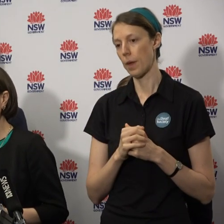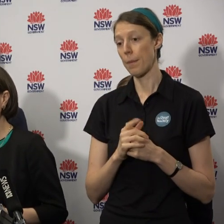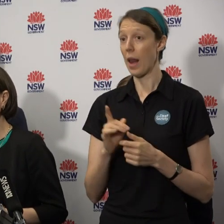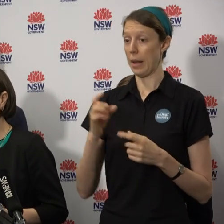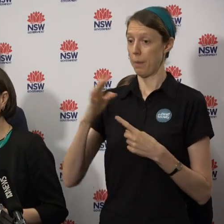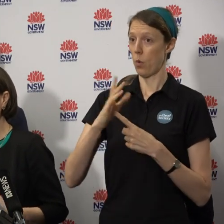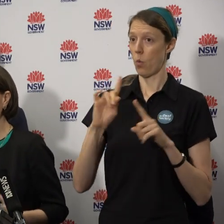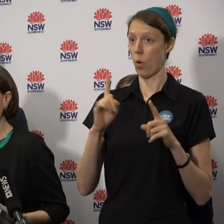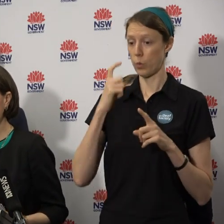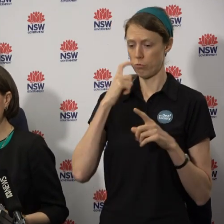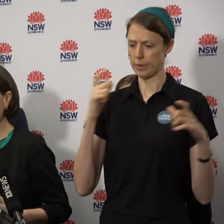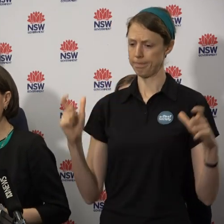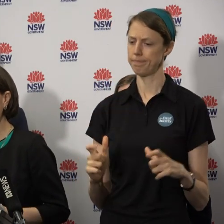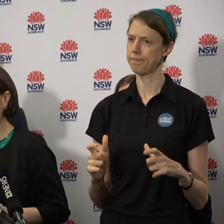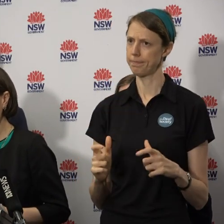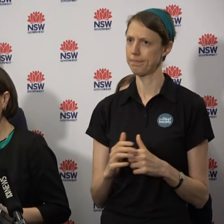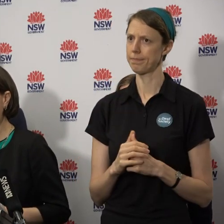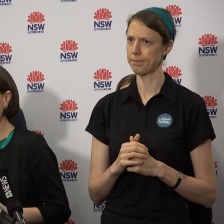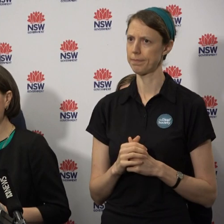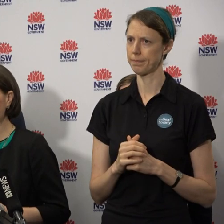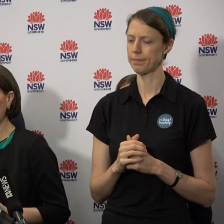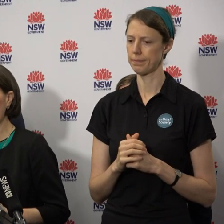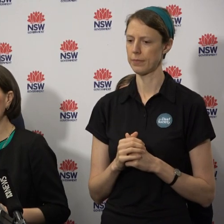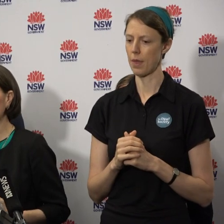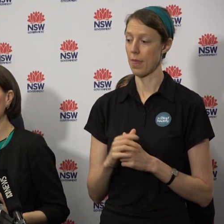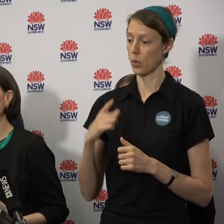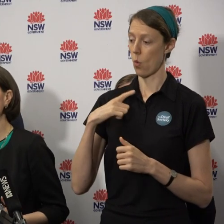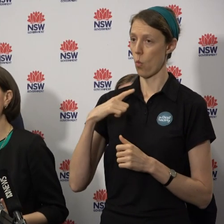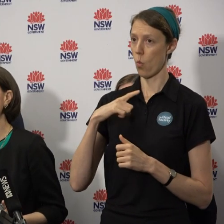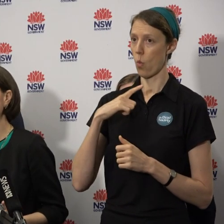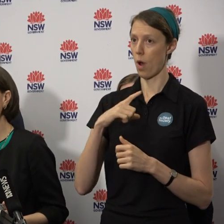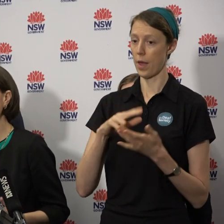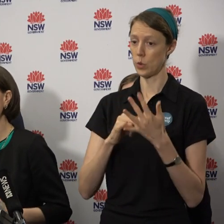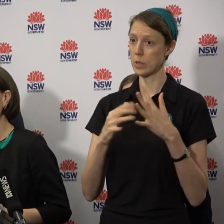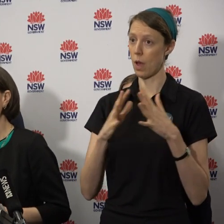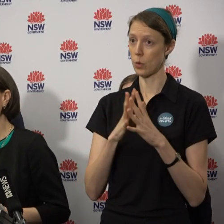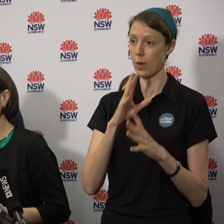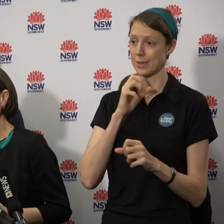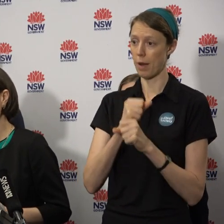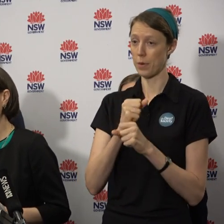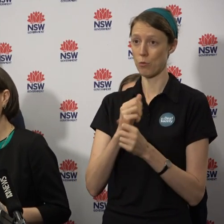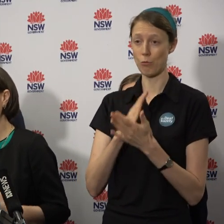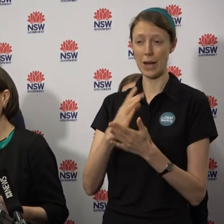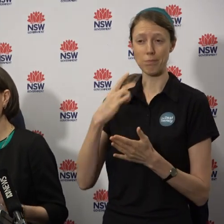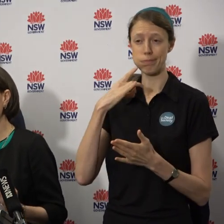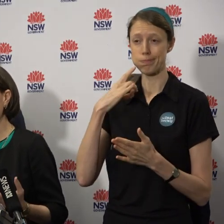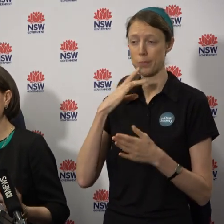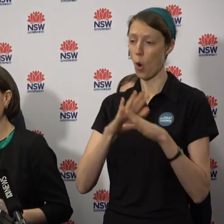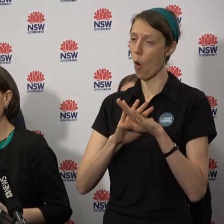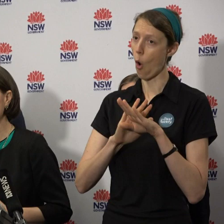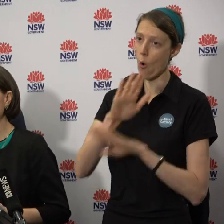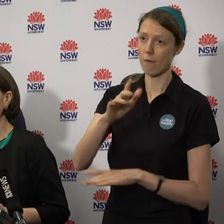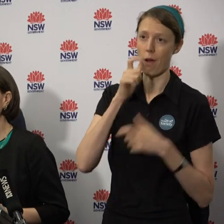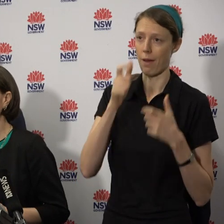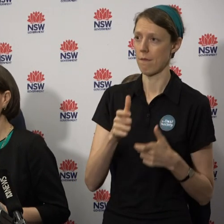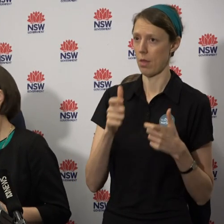New South Wales Government, guided by the experts from health, has taken overly precautionary steps to ensure that we reduce the spread as much